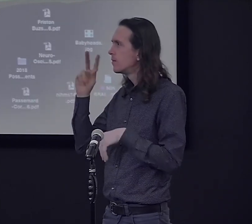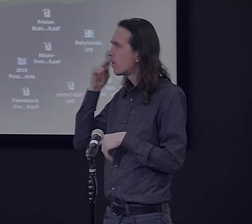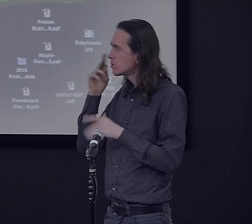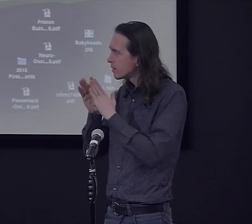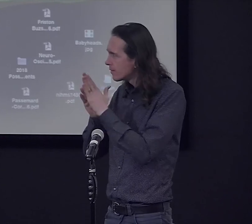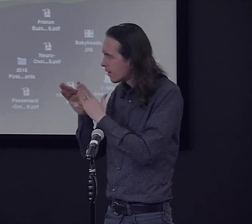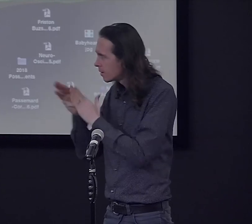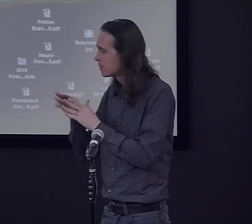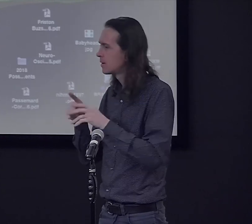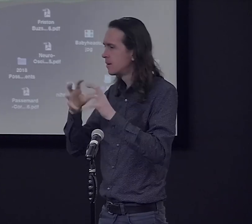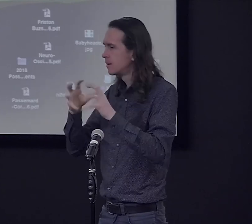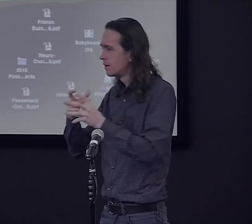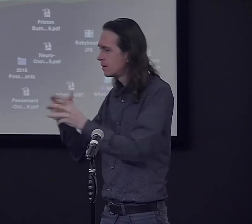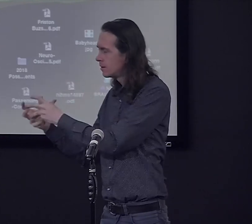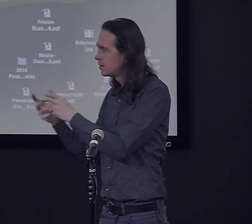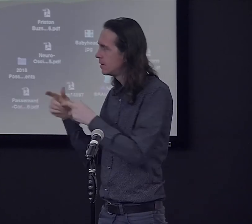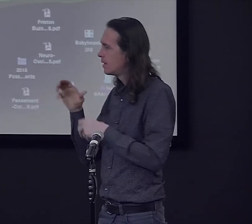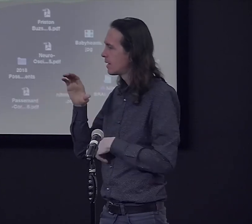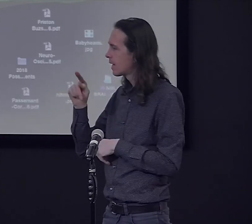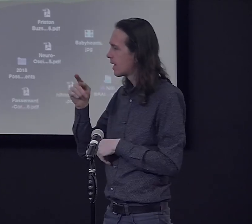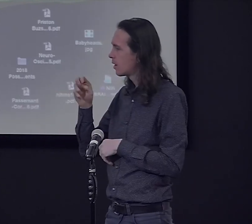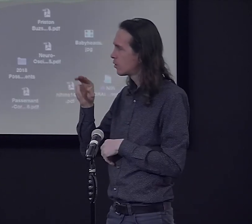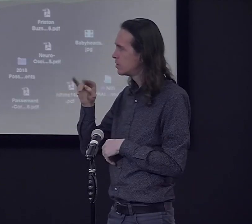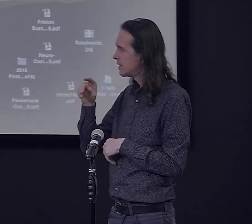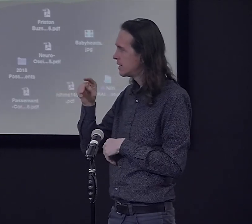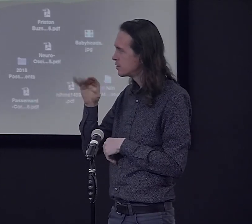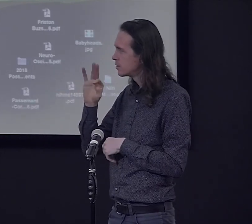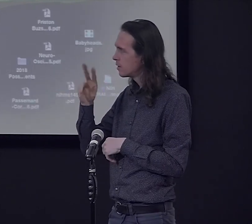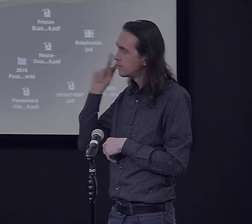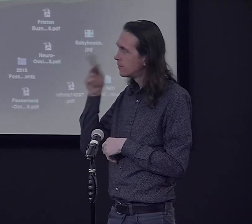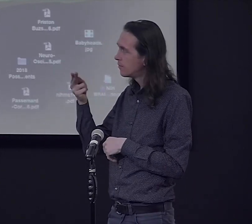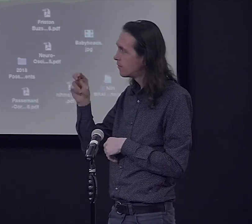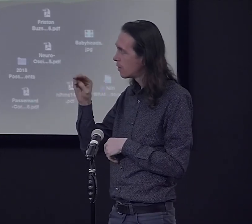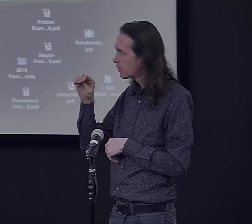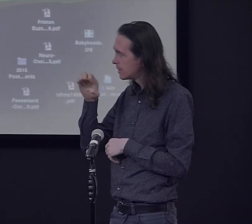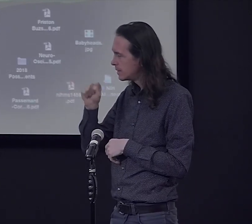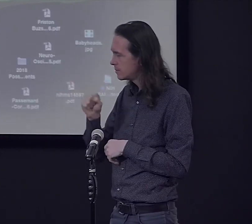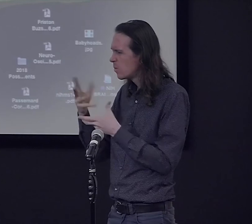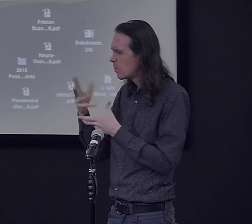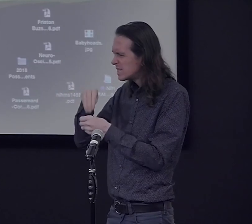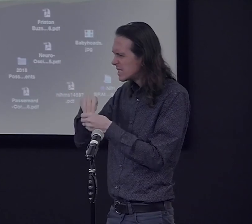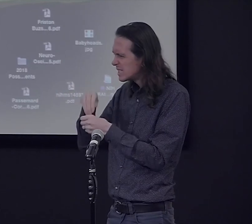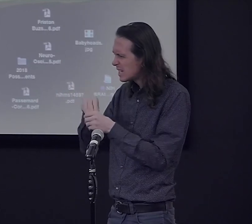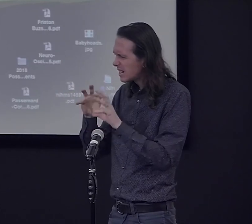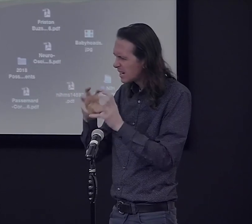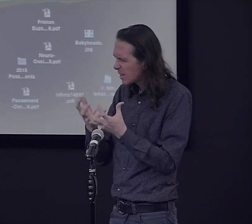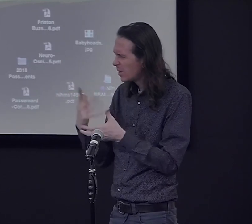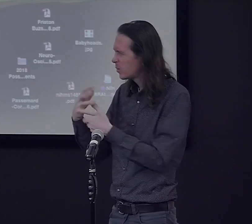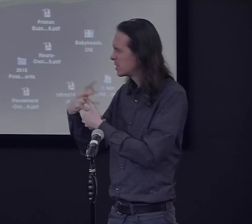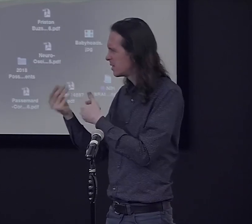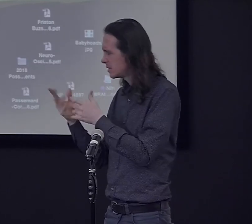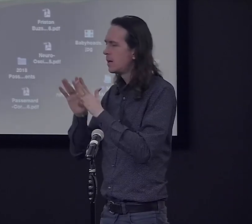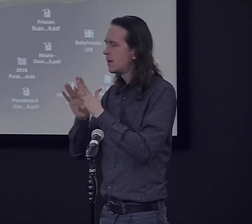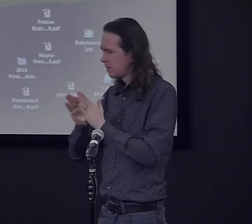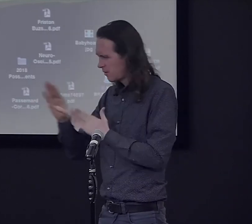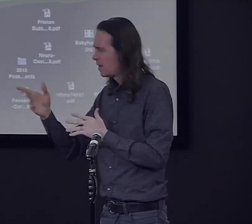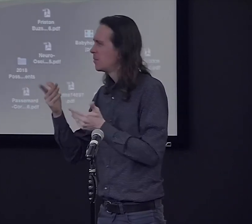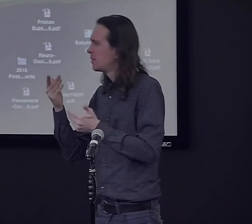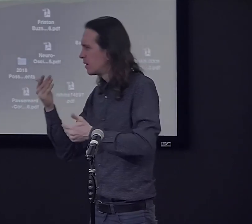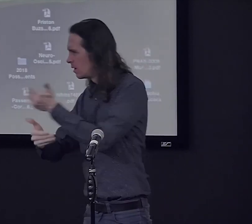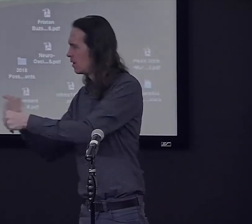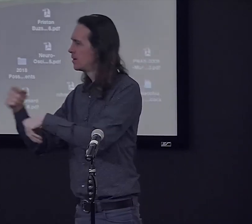processing and acquiring um the phonemes um the cataric is cataric is a cataric catarization of the